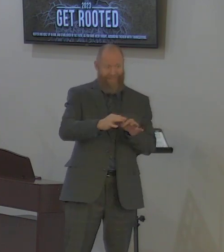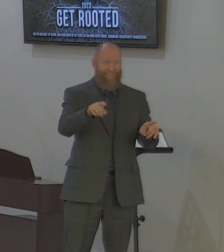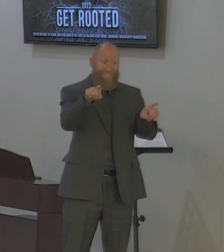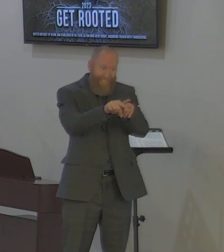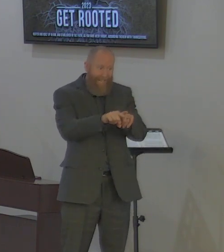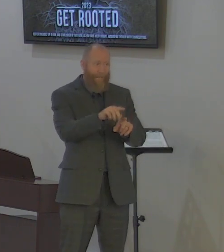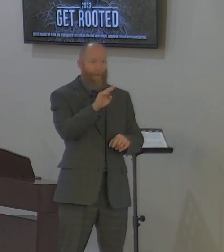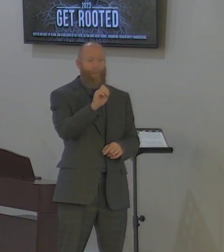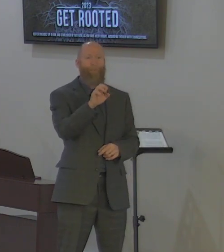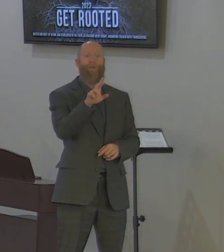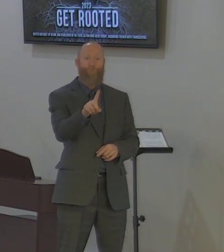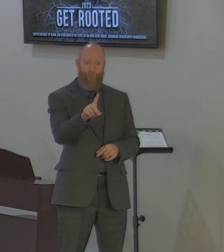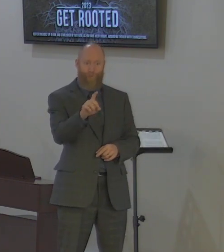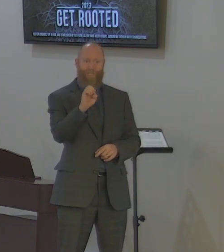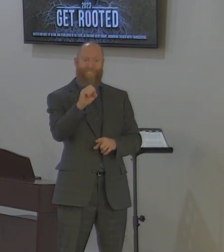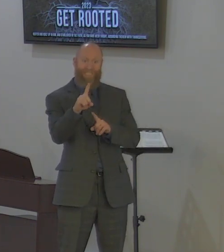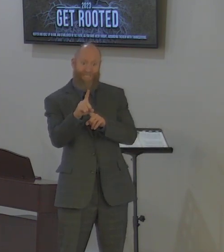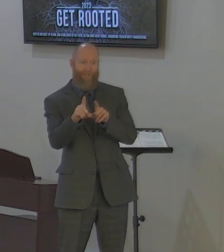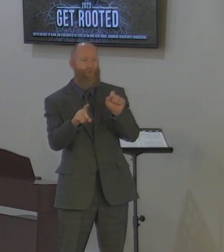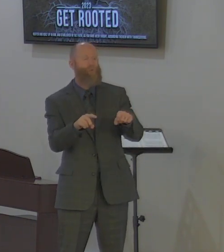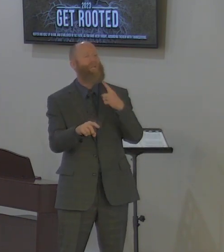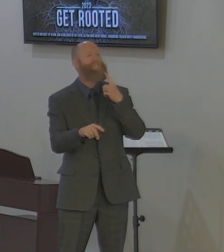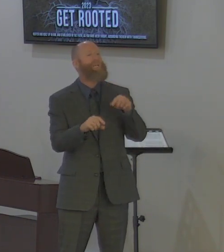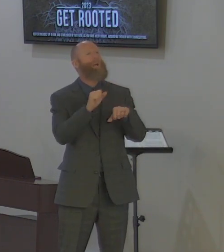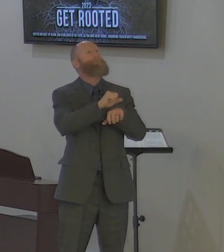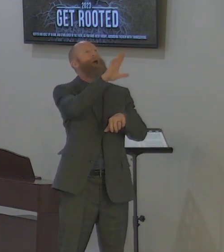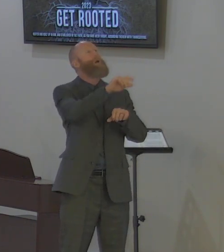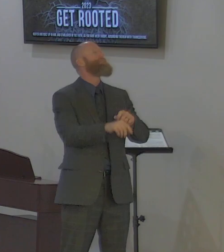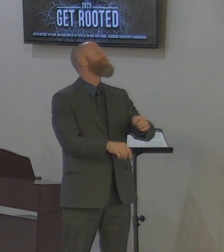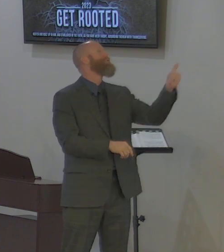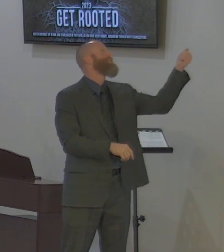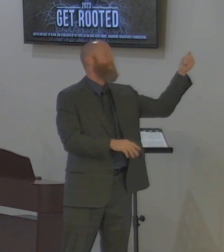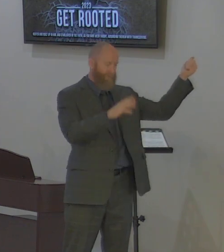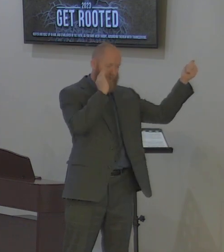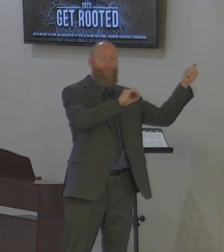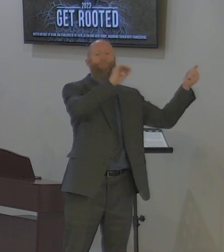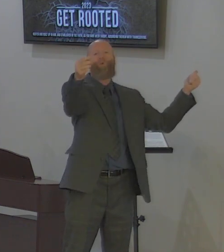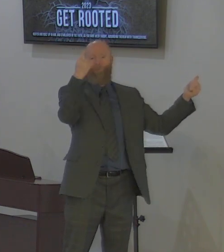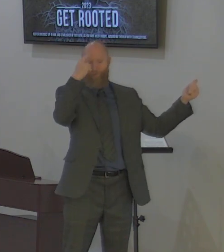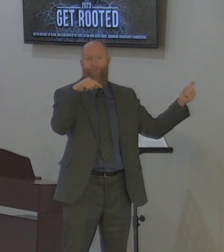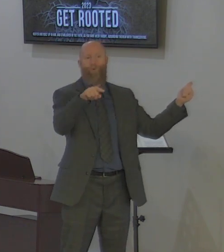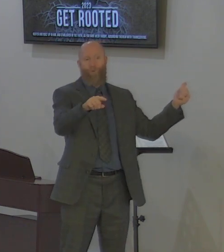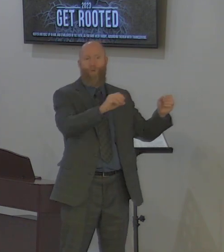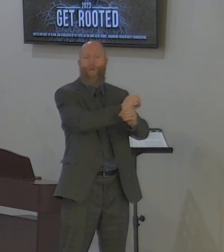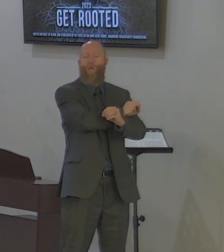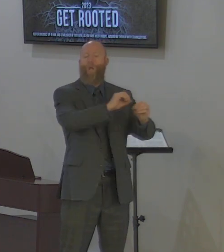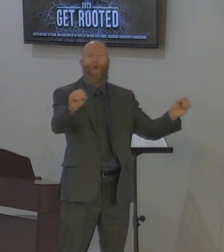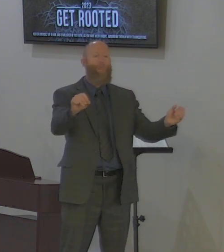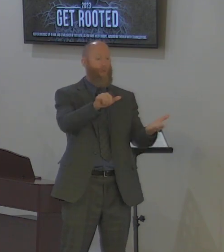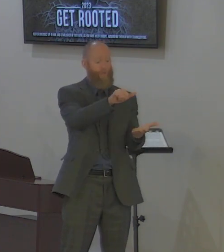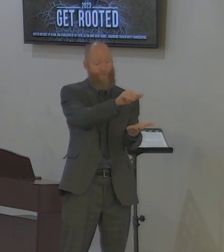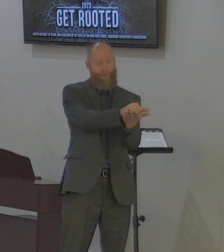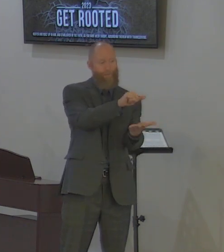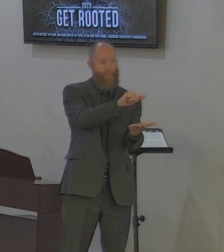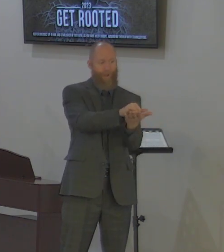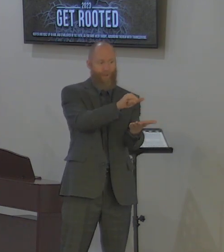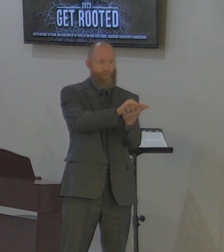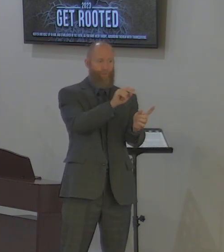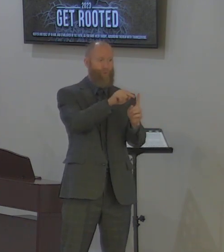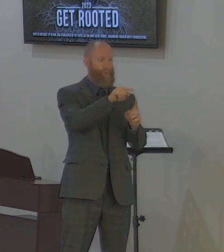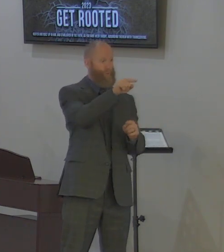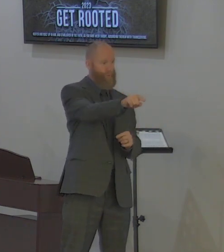seed, ye shall say unto this mountain, remove hence yonder place, and it shall remove, and nothing shall be impossible unto